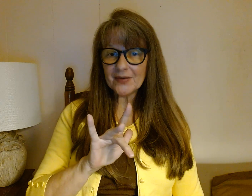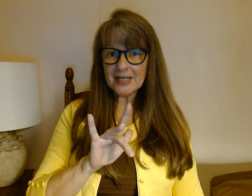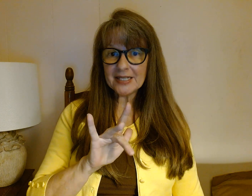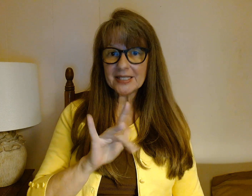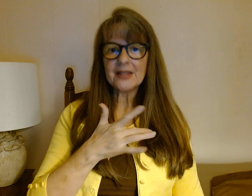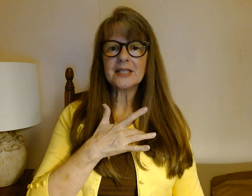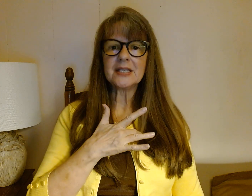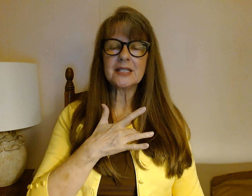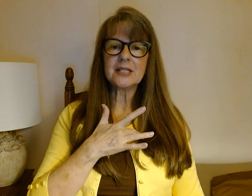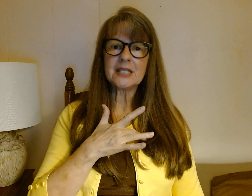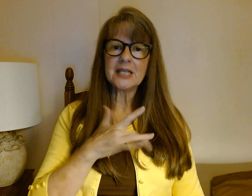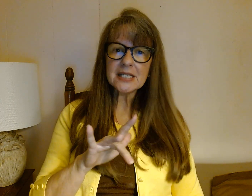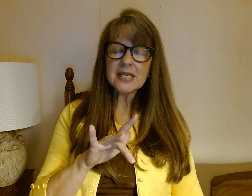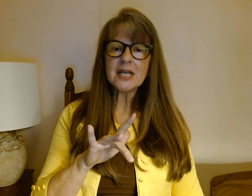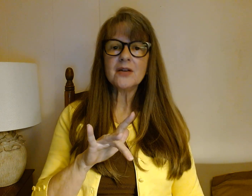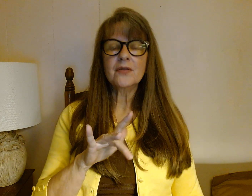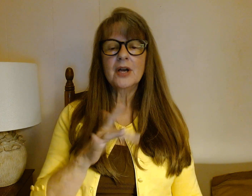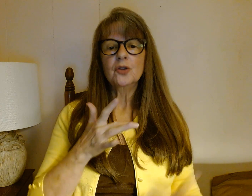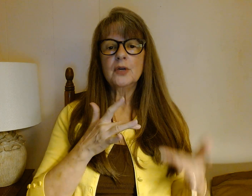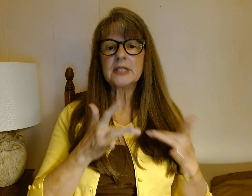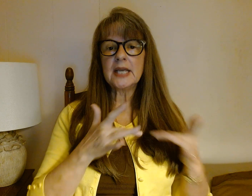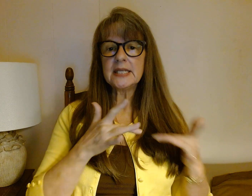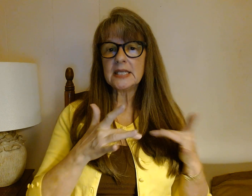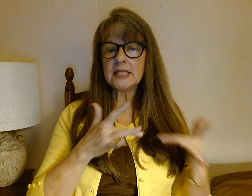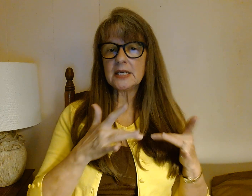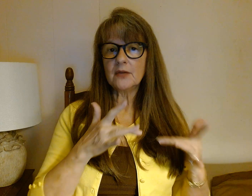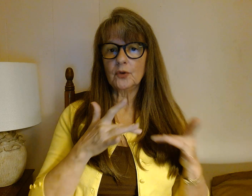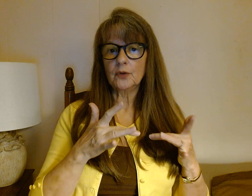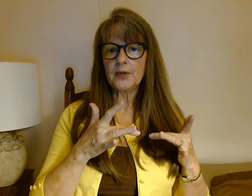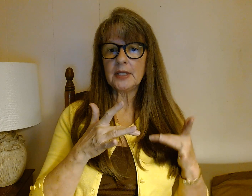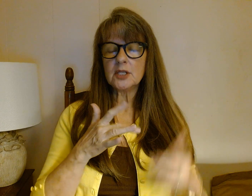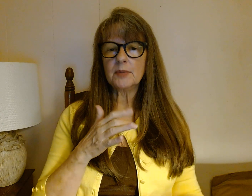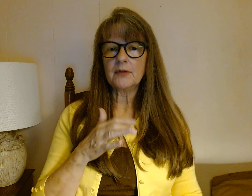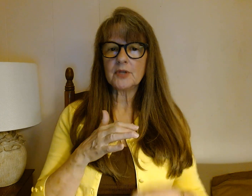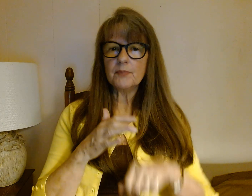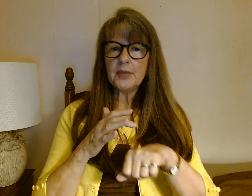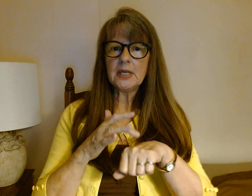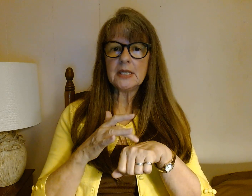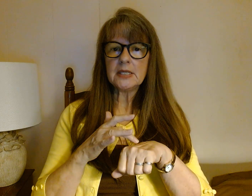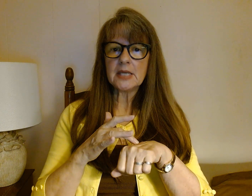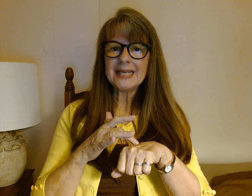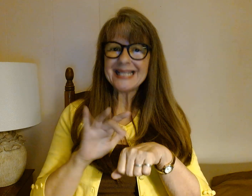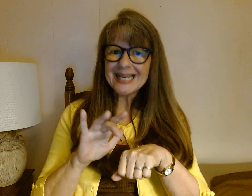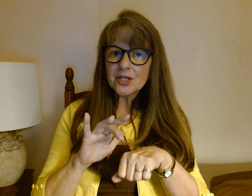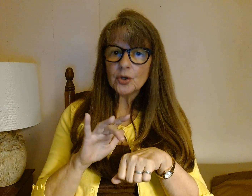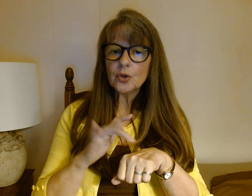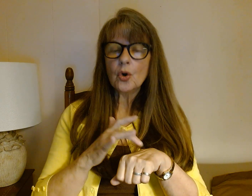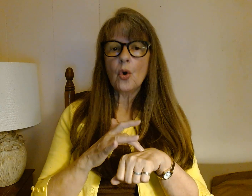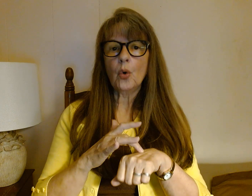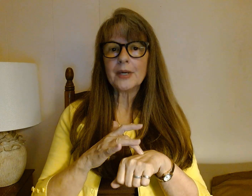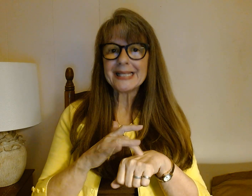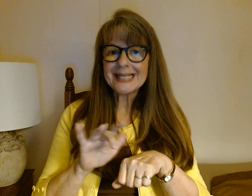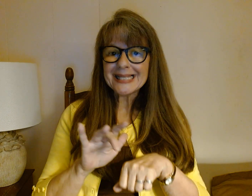sensitivities. This is sensitive. You could say sensitive on your feelings, but if something is tender or it's